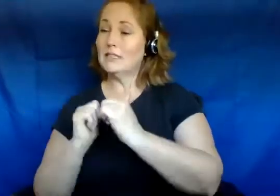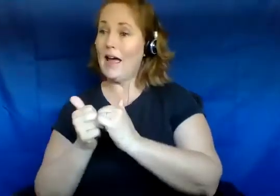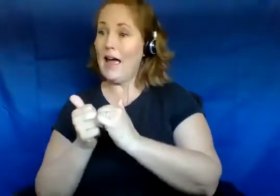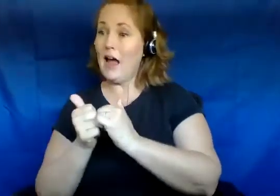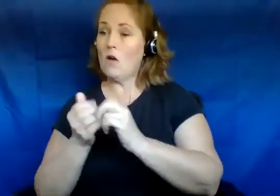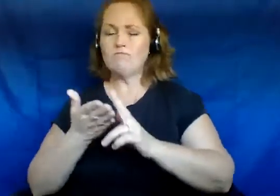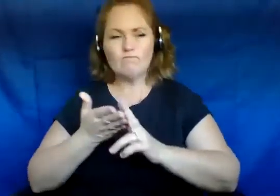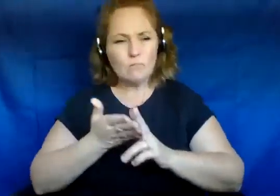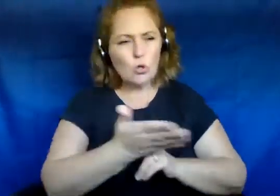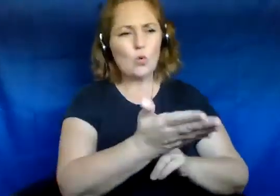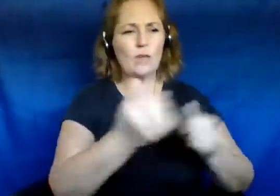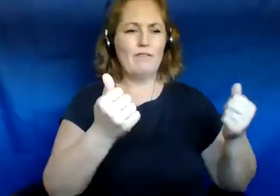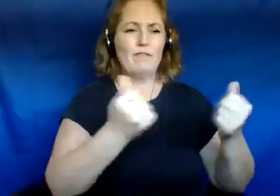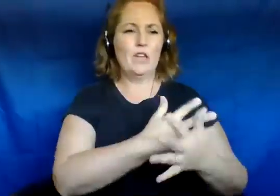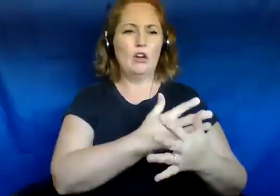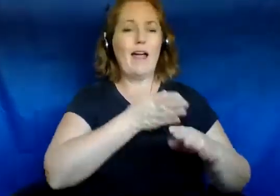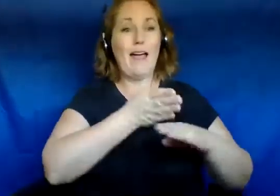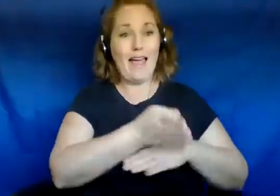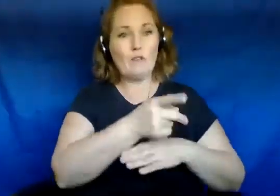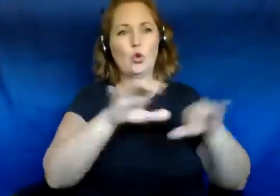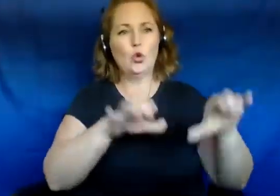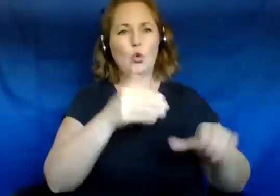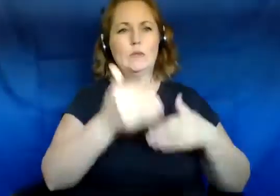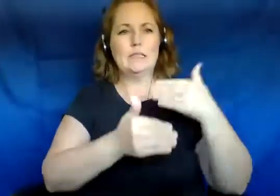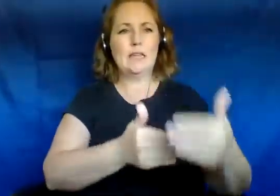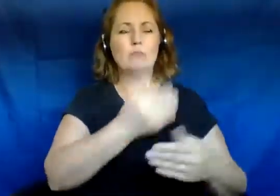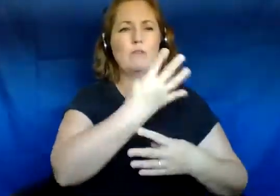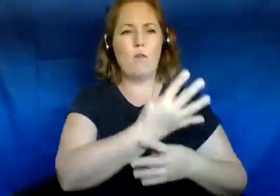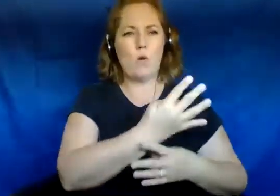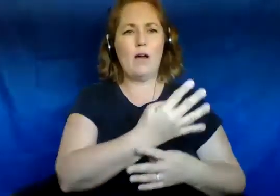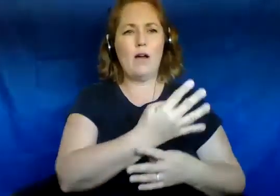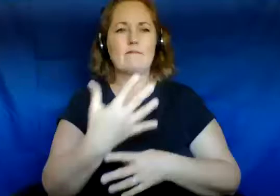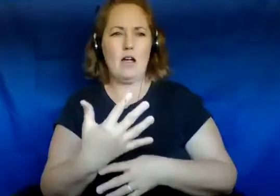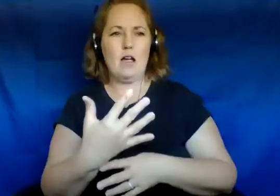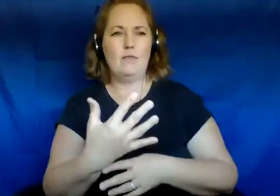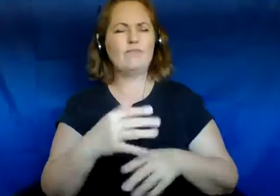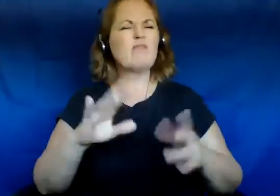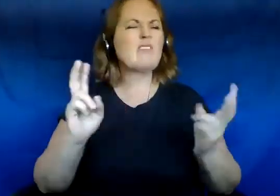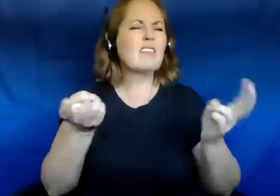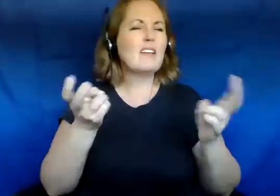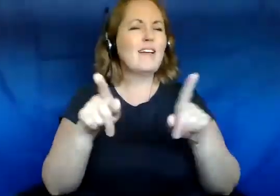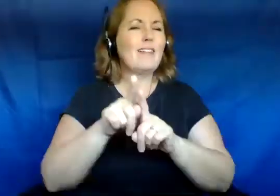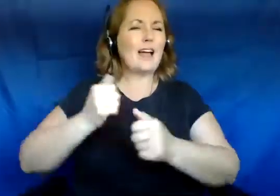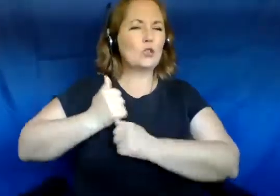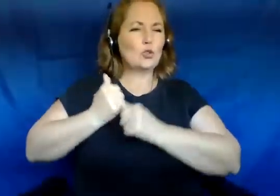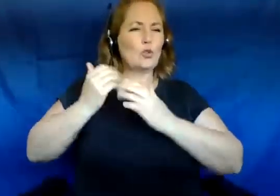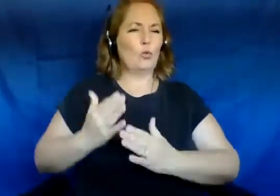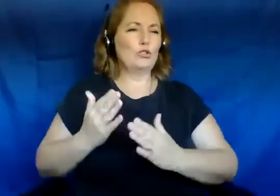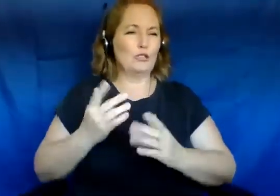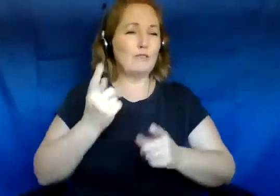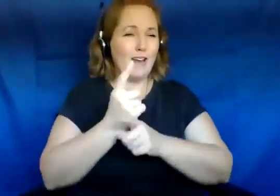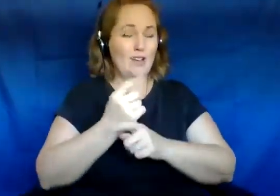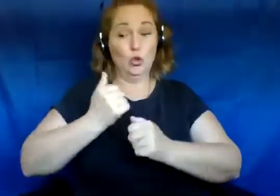fear after doing steps 4 and 5. It's like a soldier. A